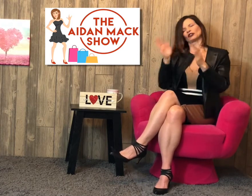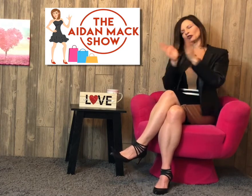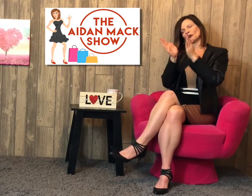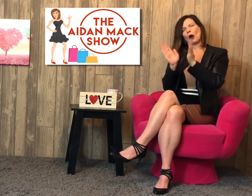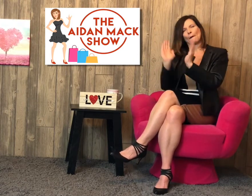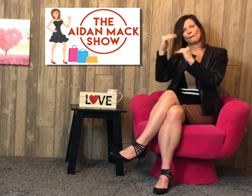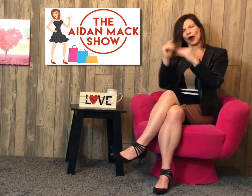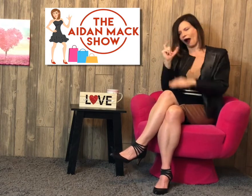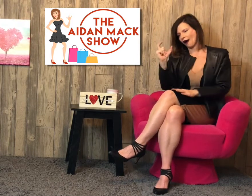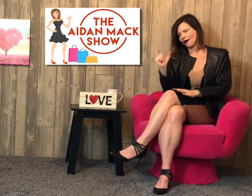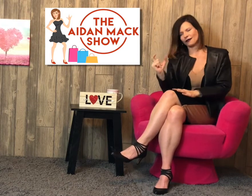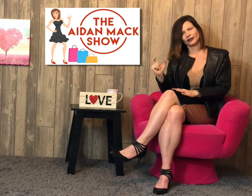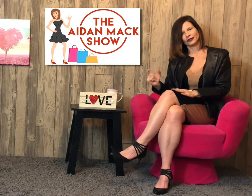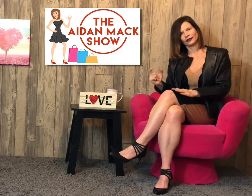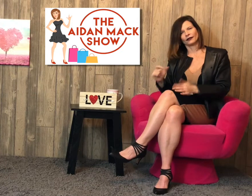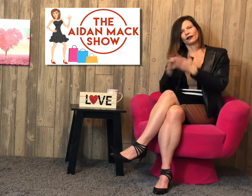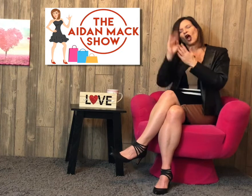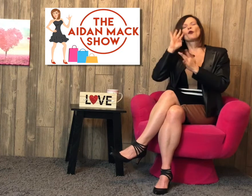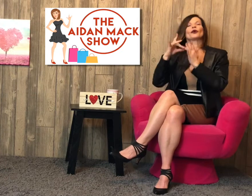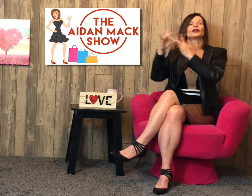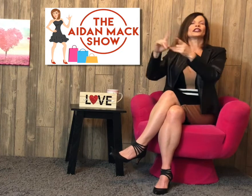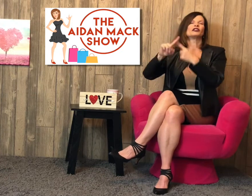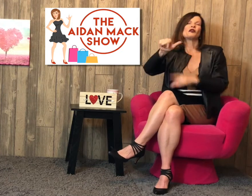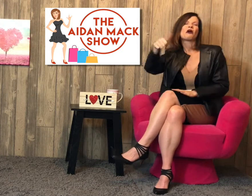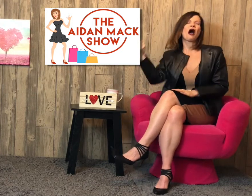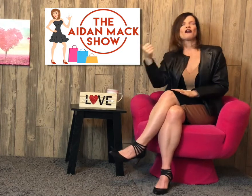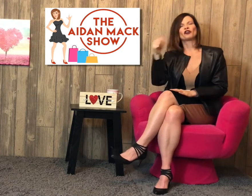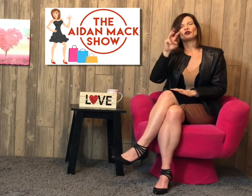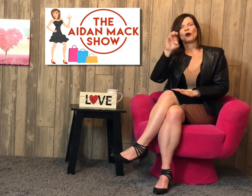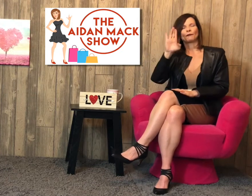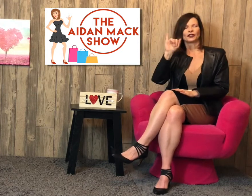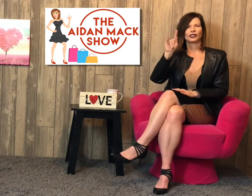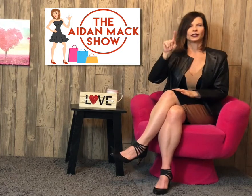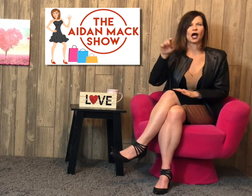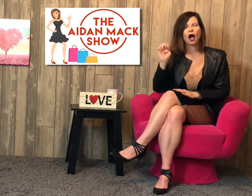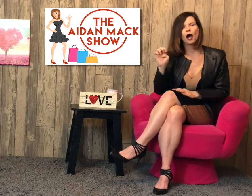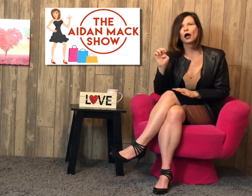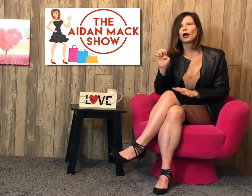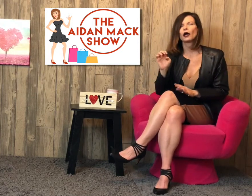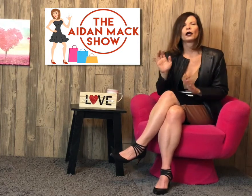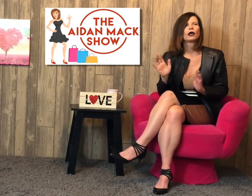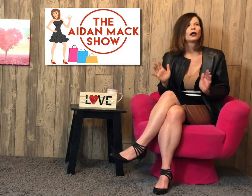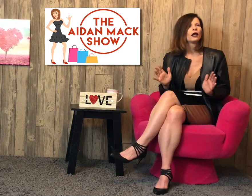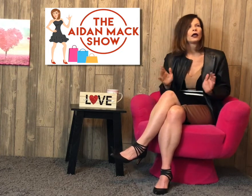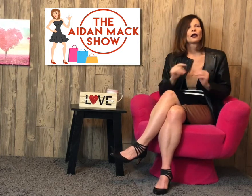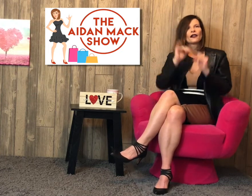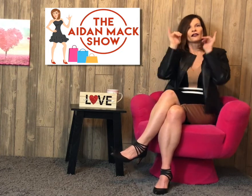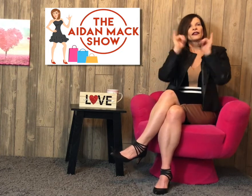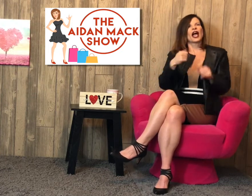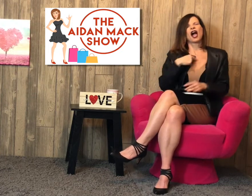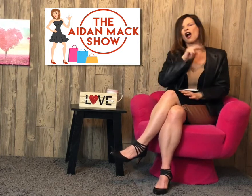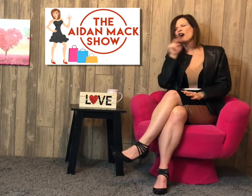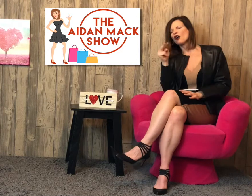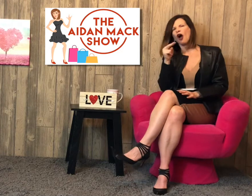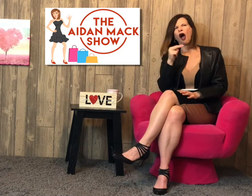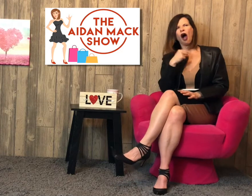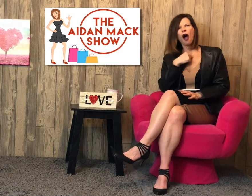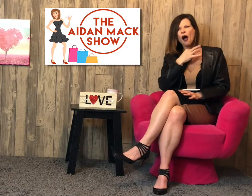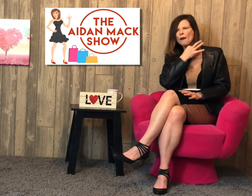on the right-hand side you'll see a little box that links you to another website? Of course, as I'm looking at it, I think to myself,